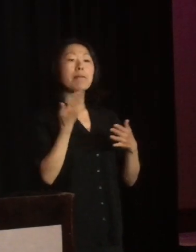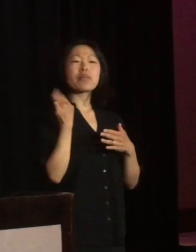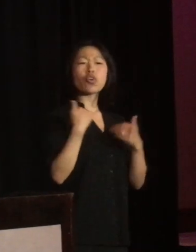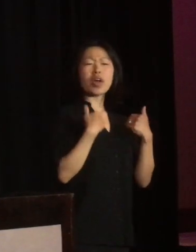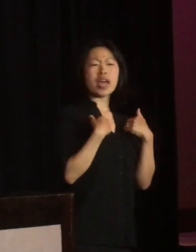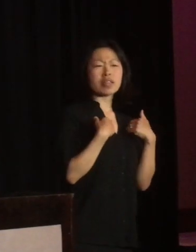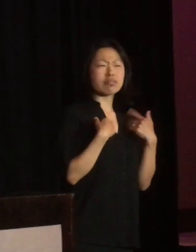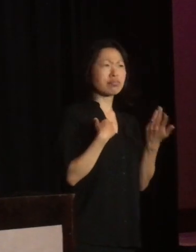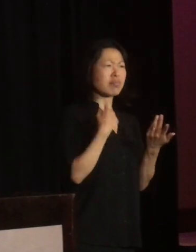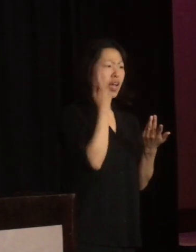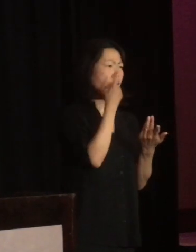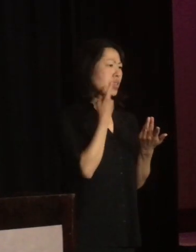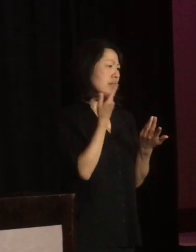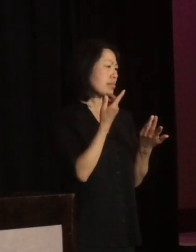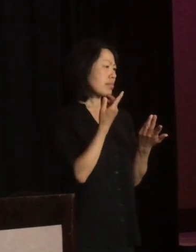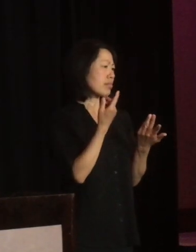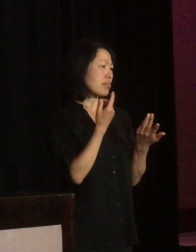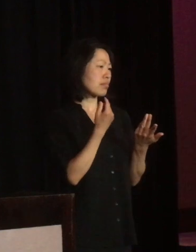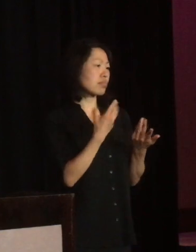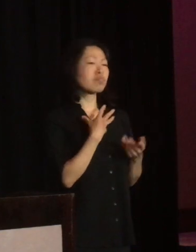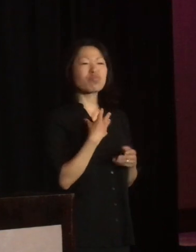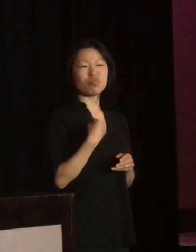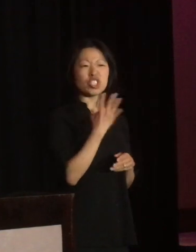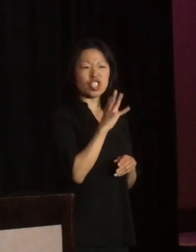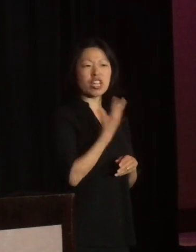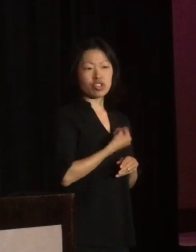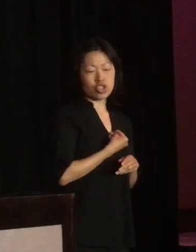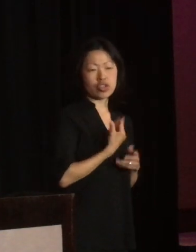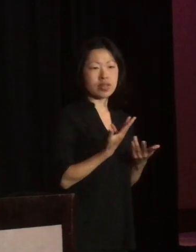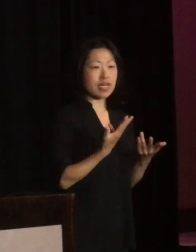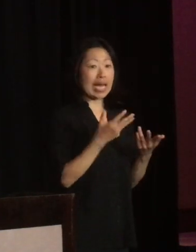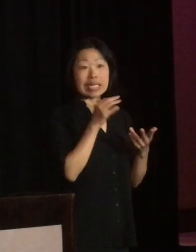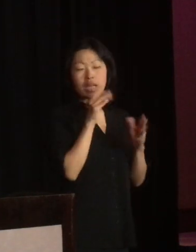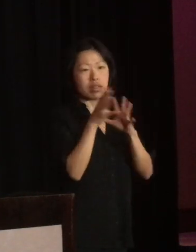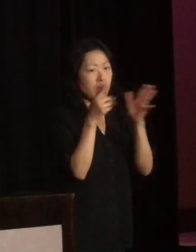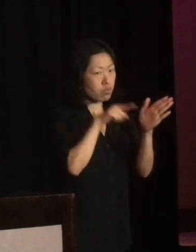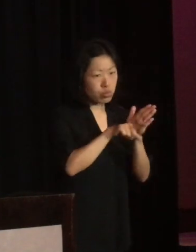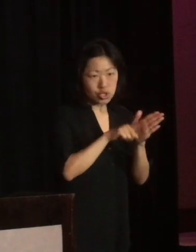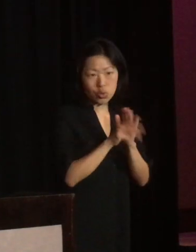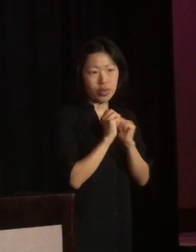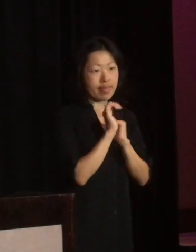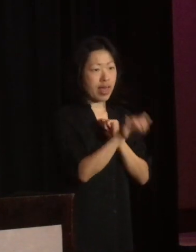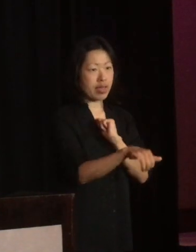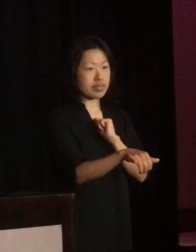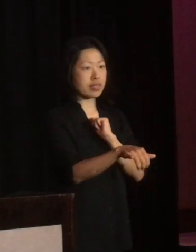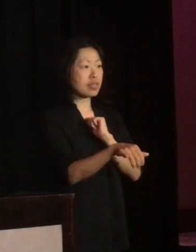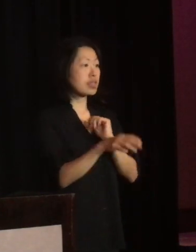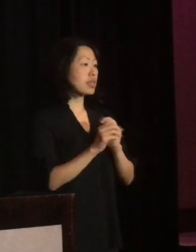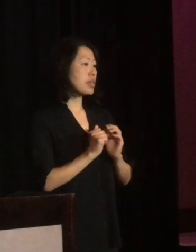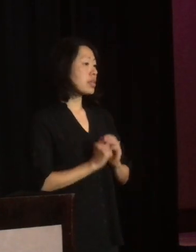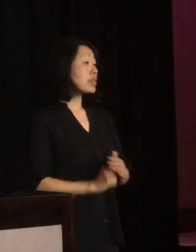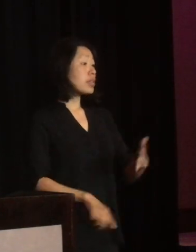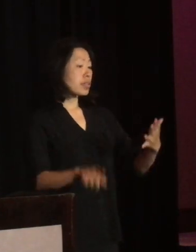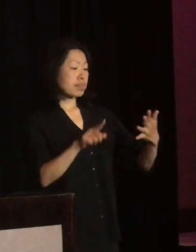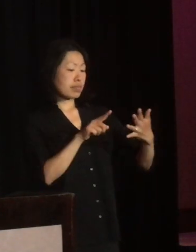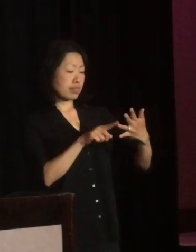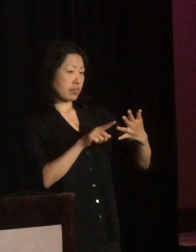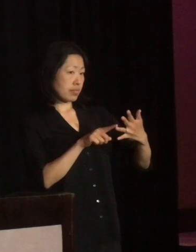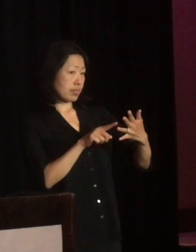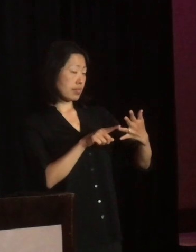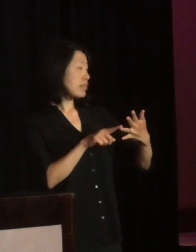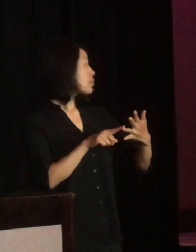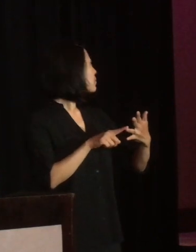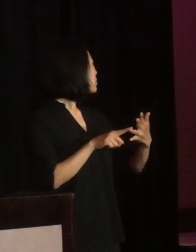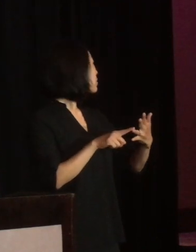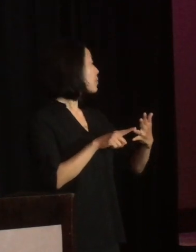kind of a smaller uptick there. We didn't have enough in our sample to really do a whole lot with that. We did also find that adoptees that reported that